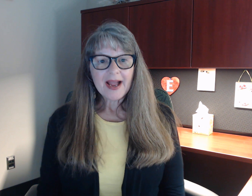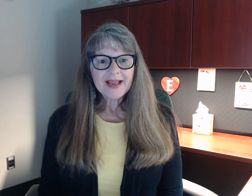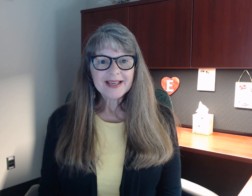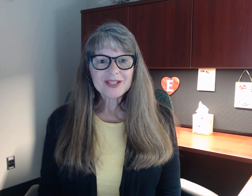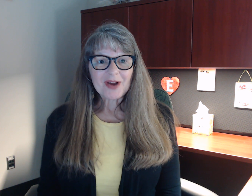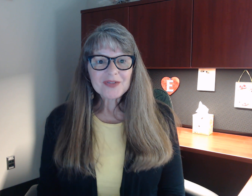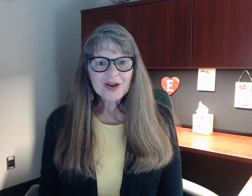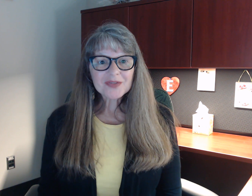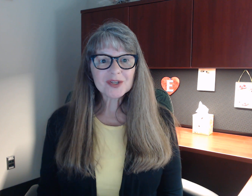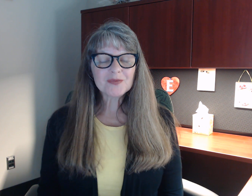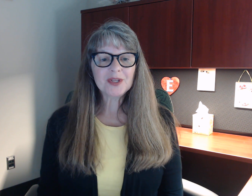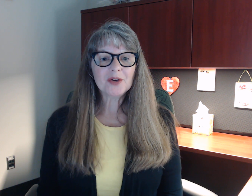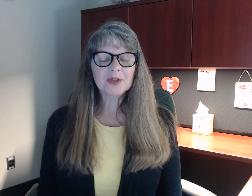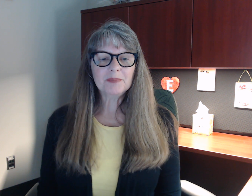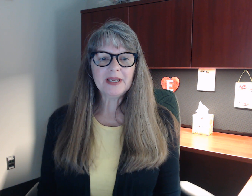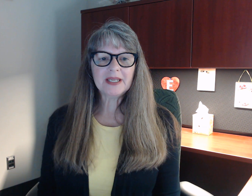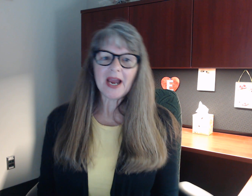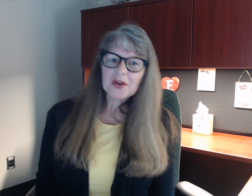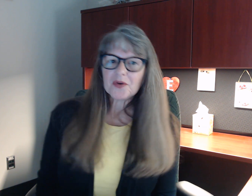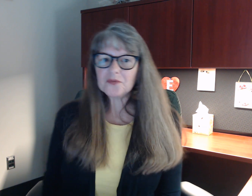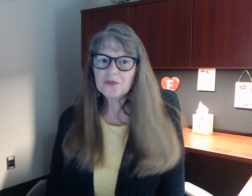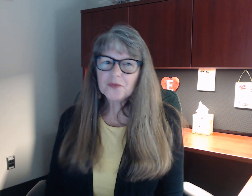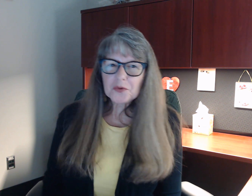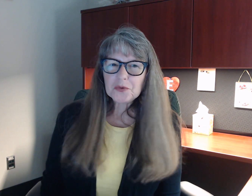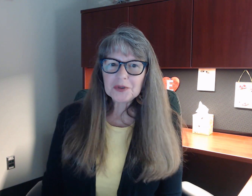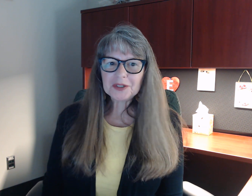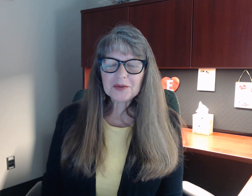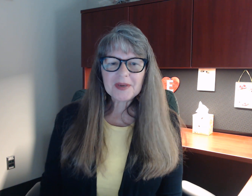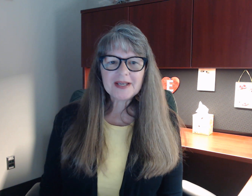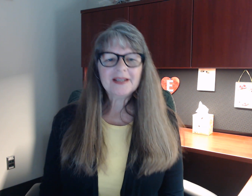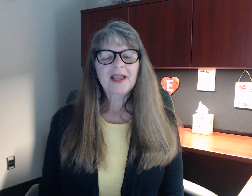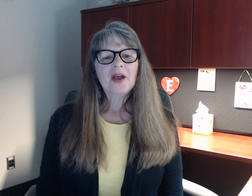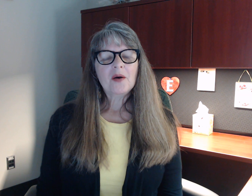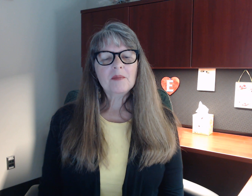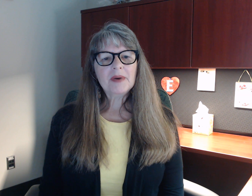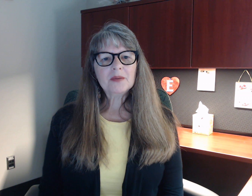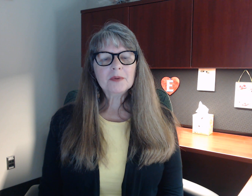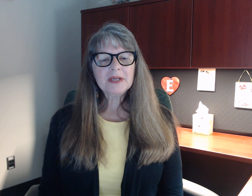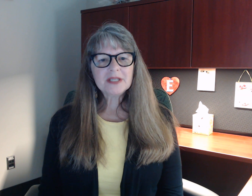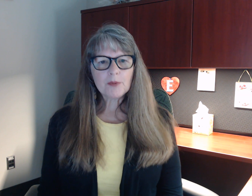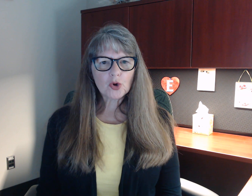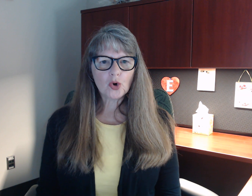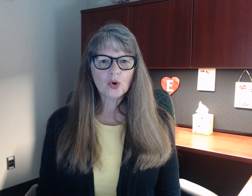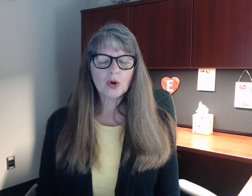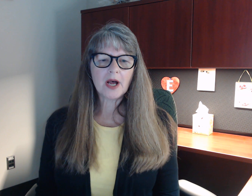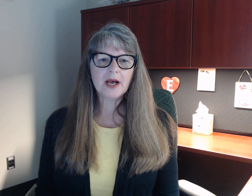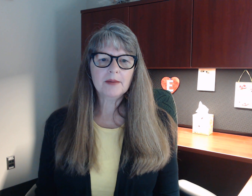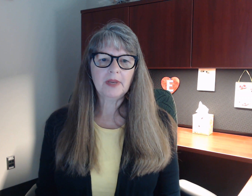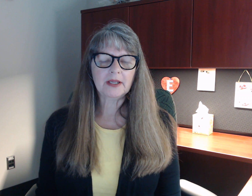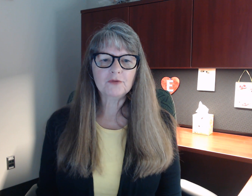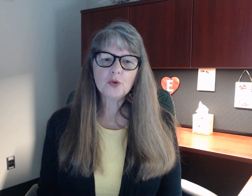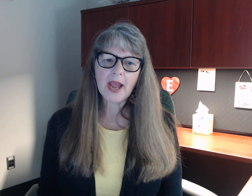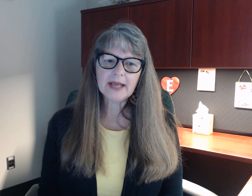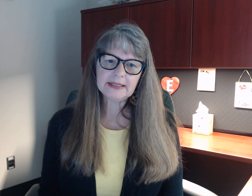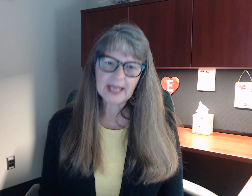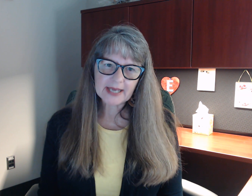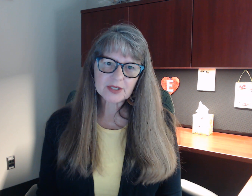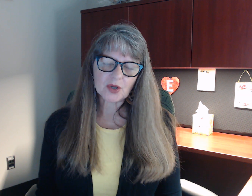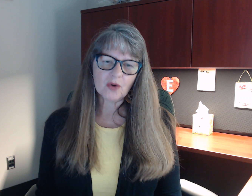Hi, so I thought this video could be kind of on food a little bit, but it would be typical, like if you had guests